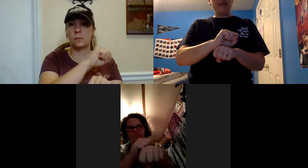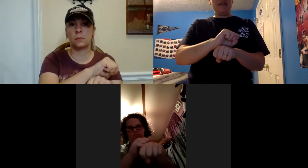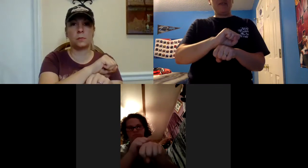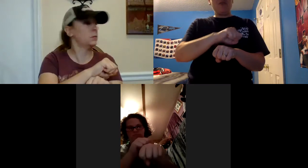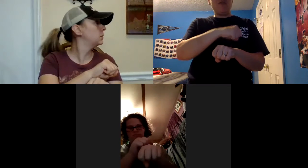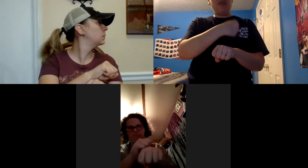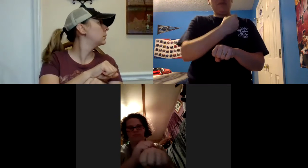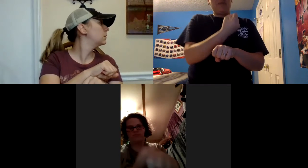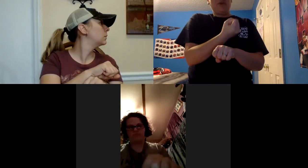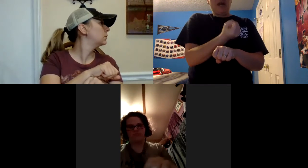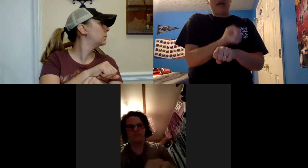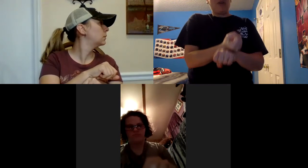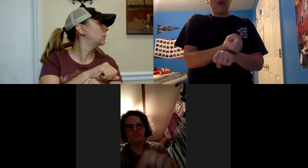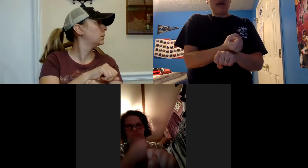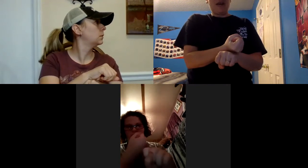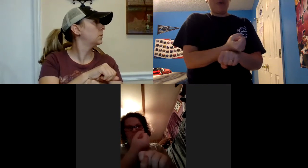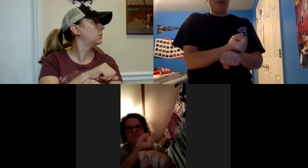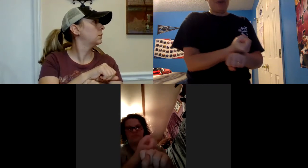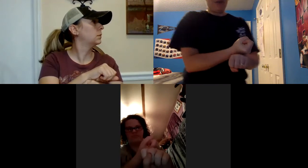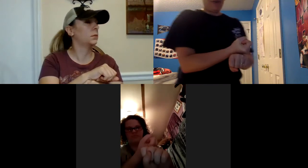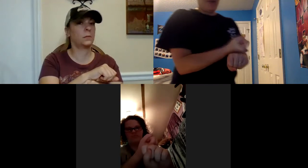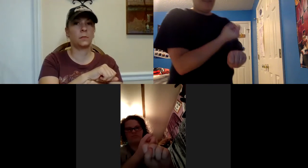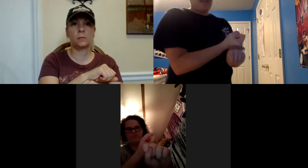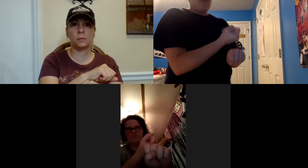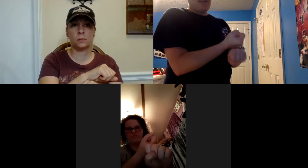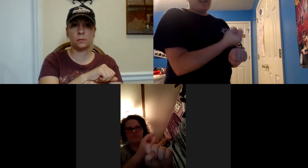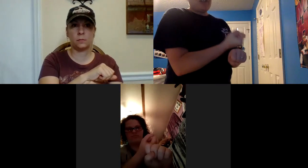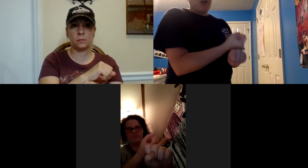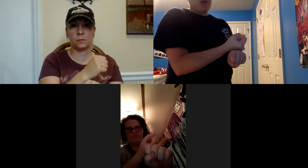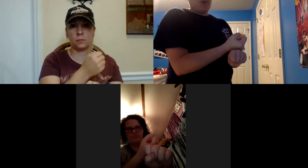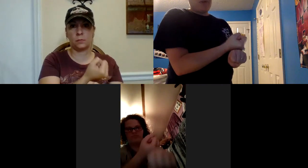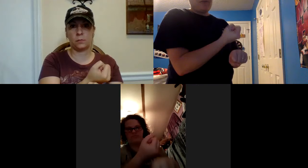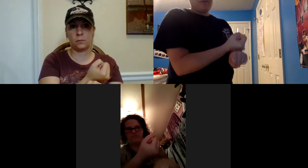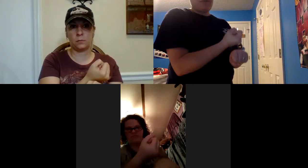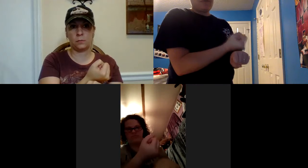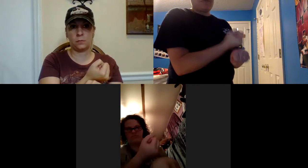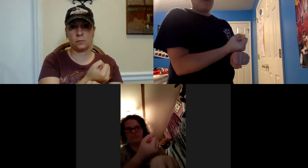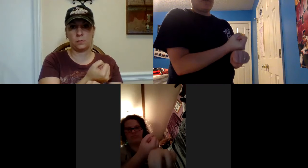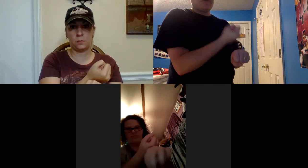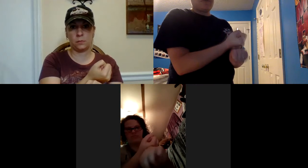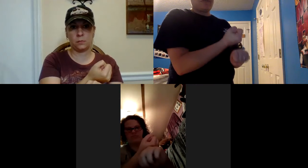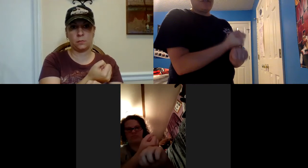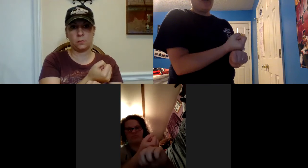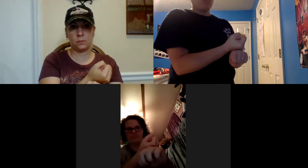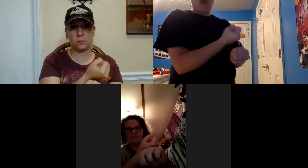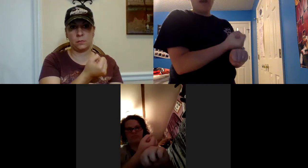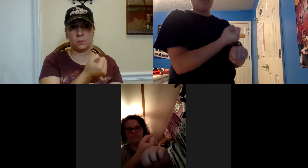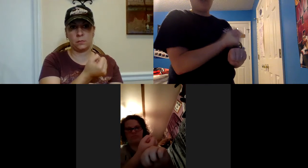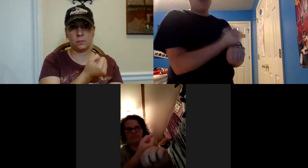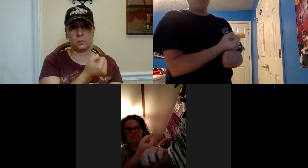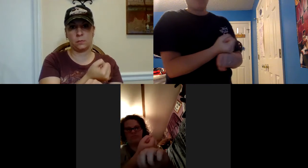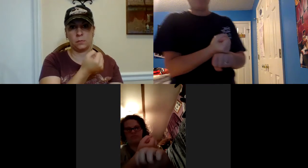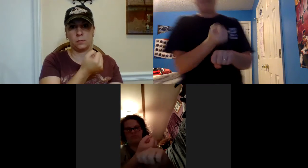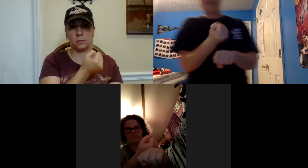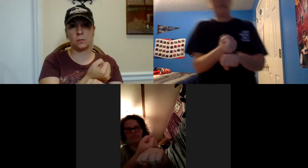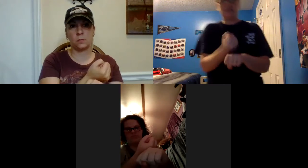And then if you flip your hand around, then you've got a stone, like a rock,